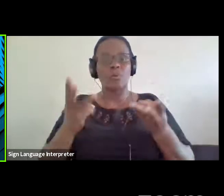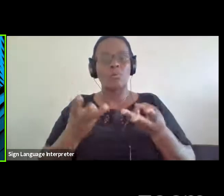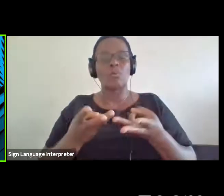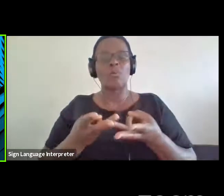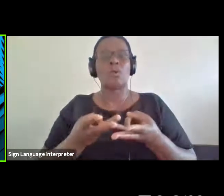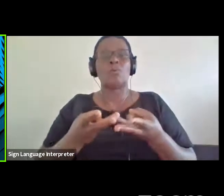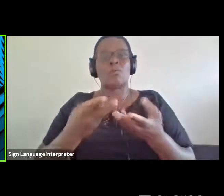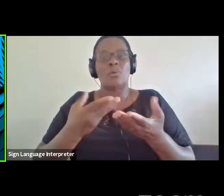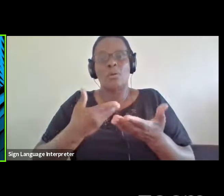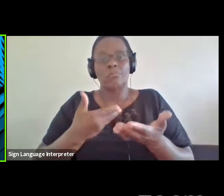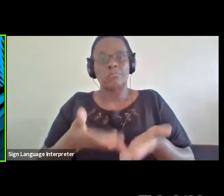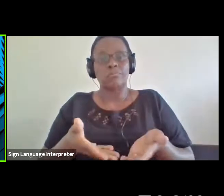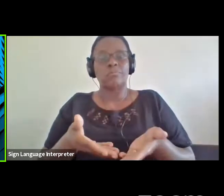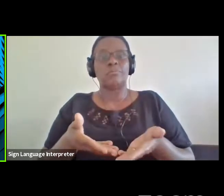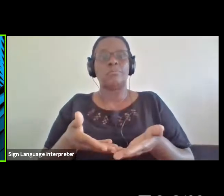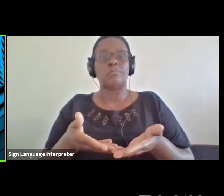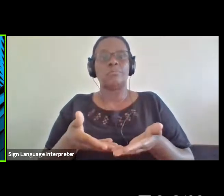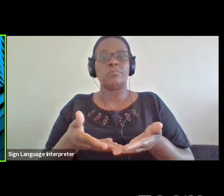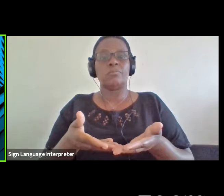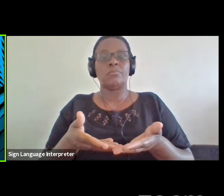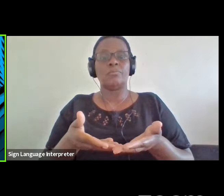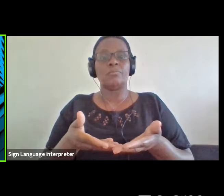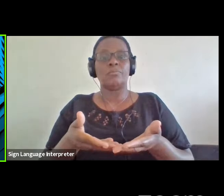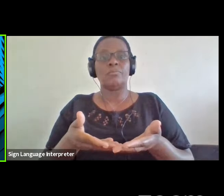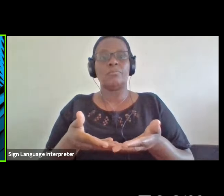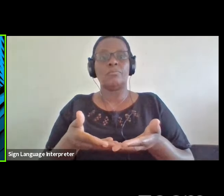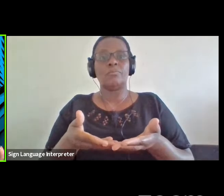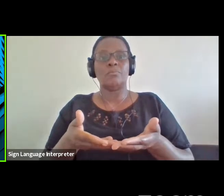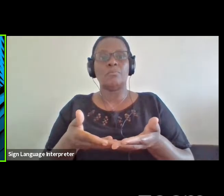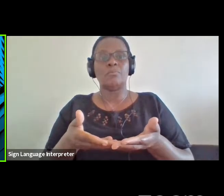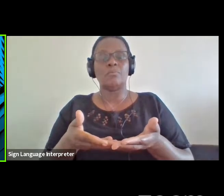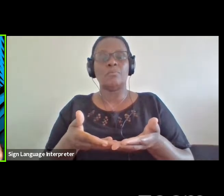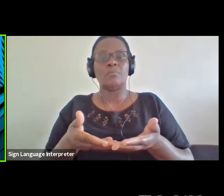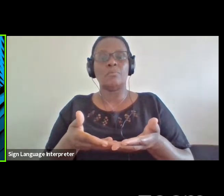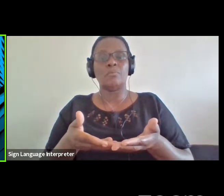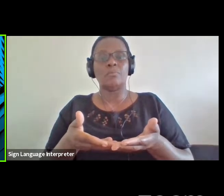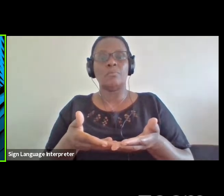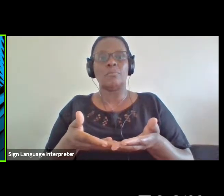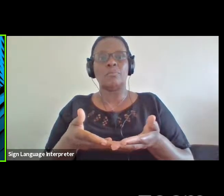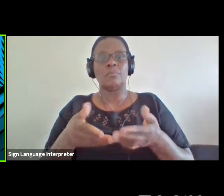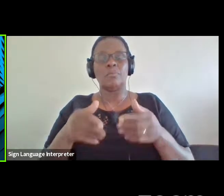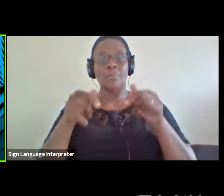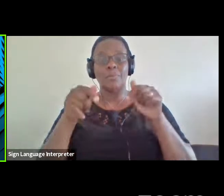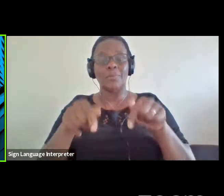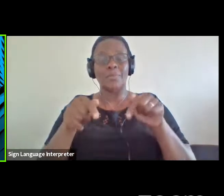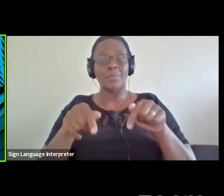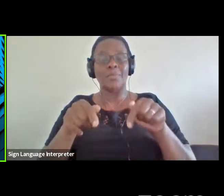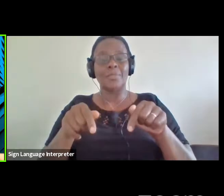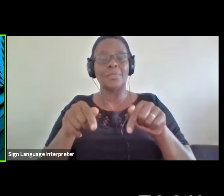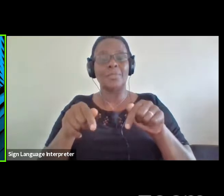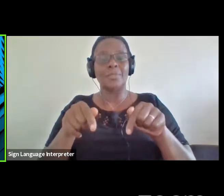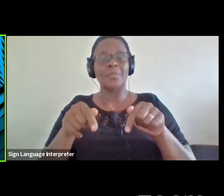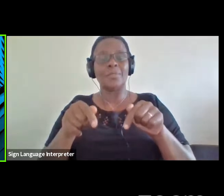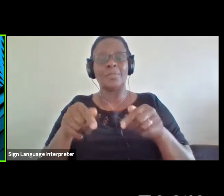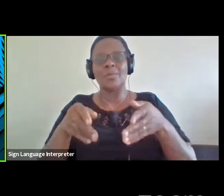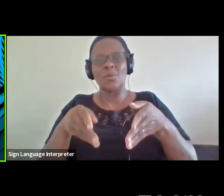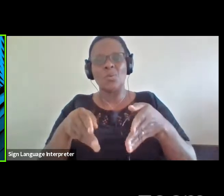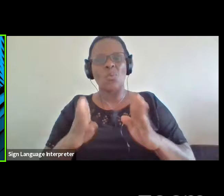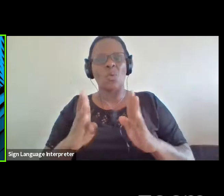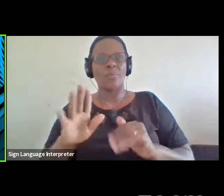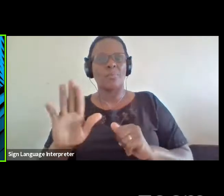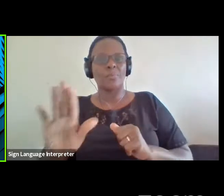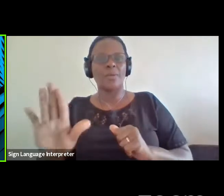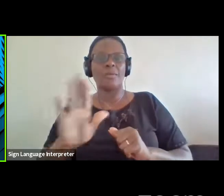a viewership from around the world. But this impacts all of us, no matter where you are, and no matter how you engage with